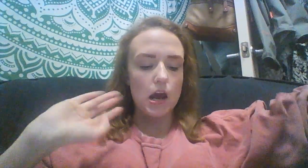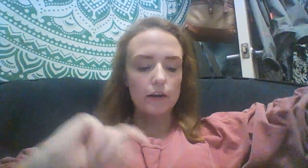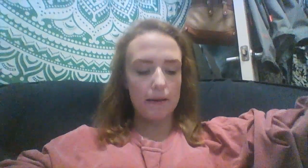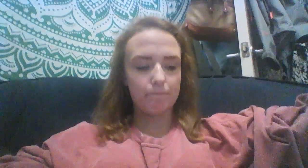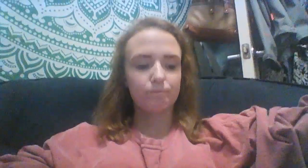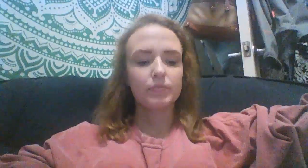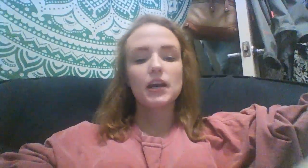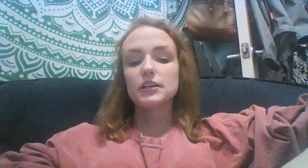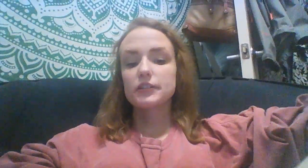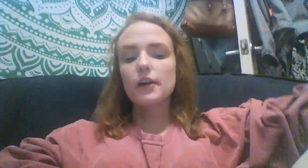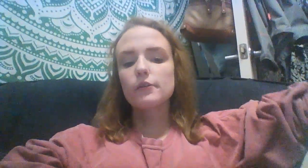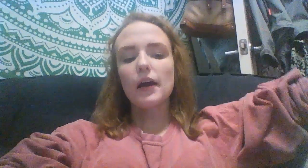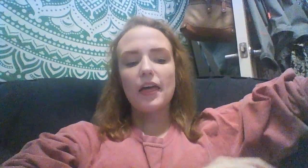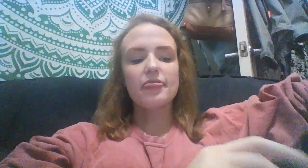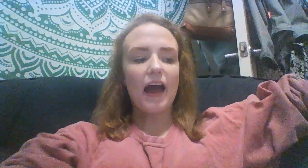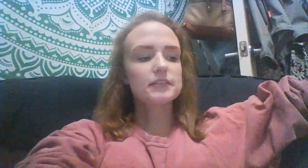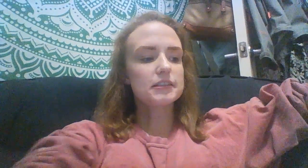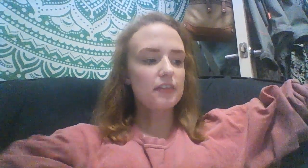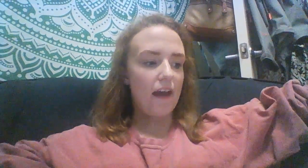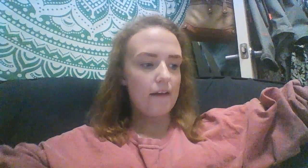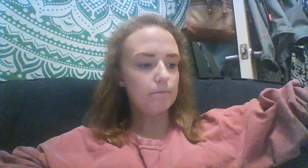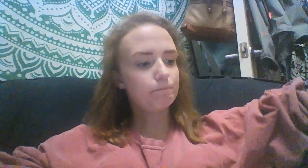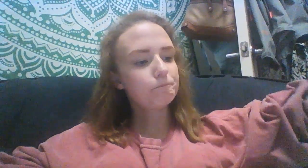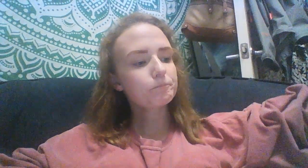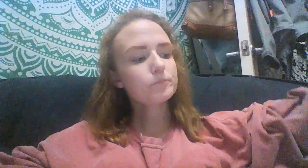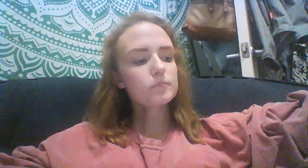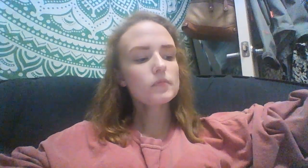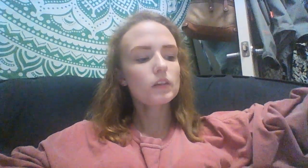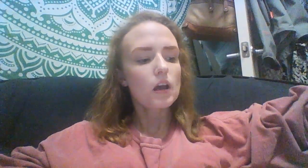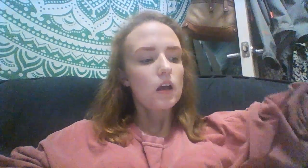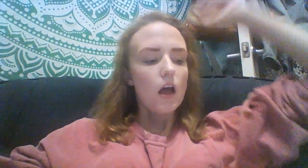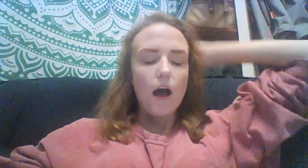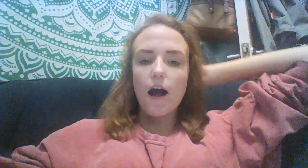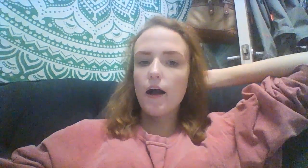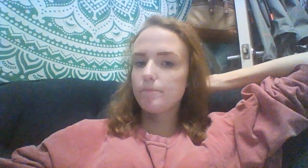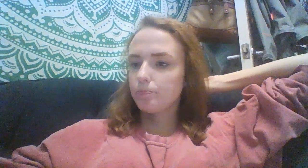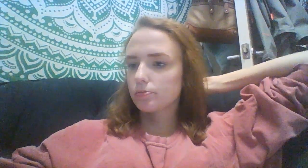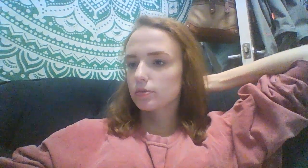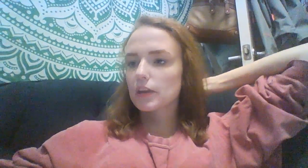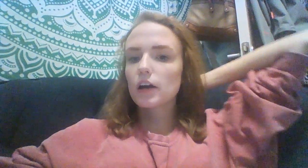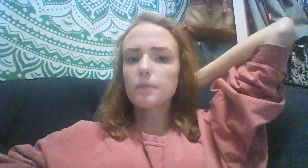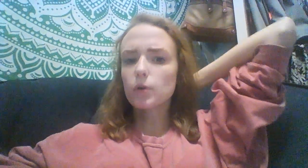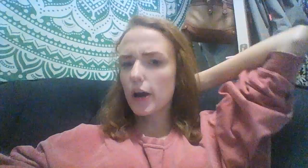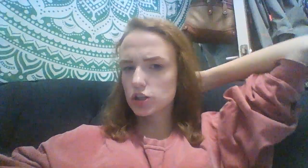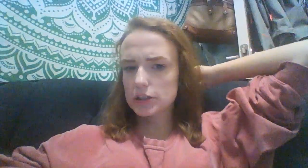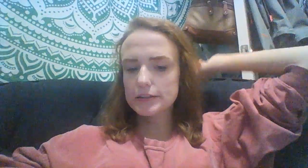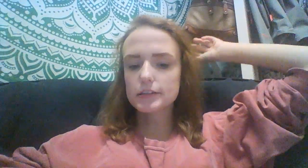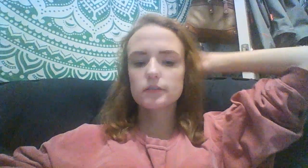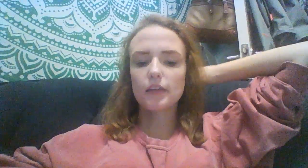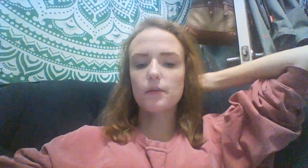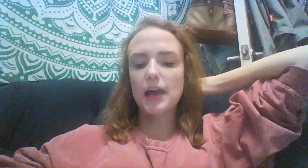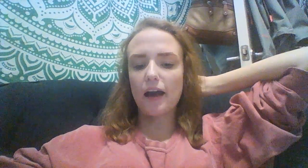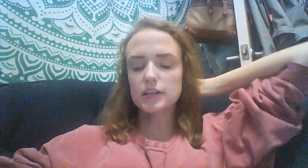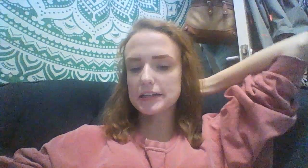Okay, so that's that. there are a couple questions that we have to